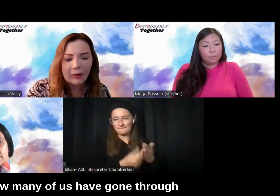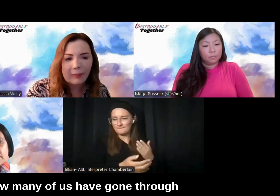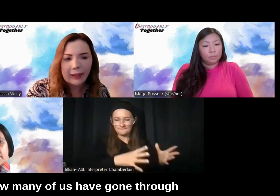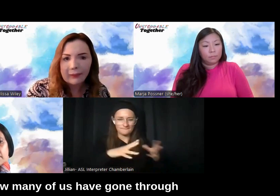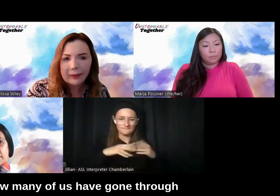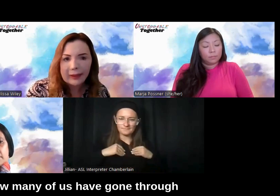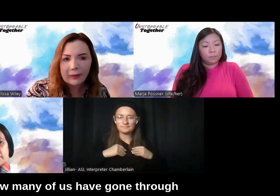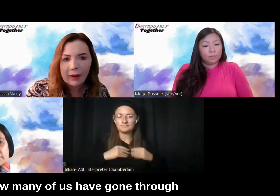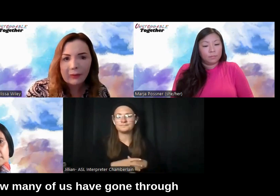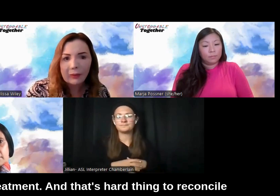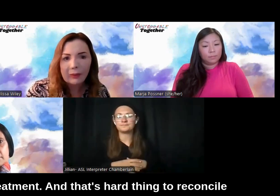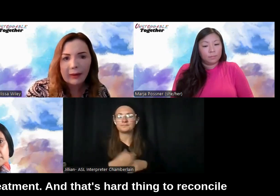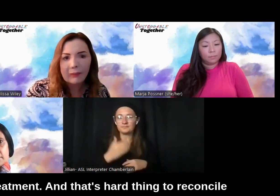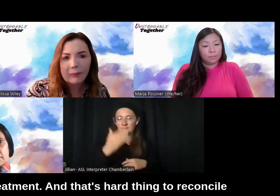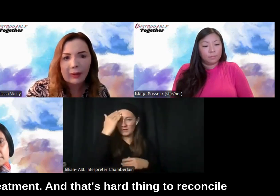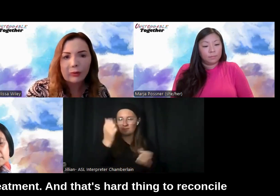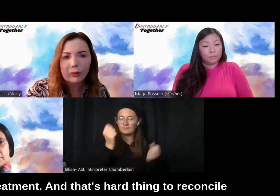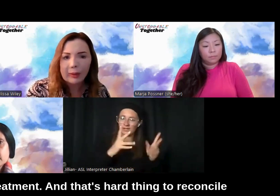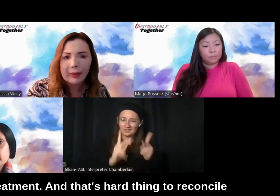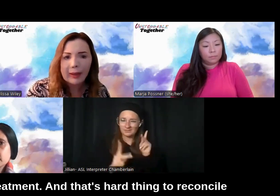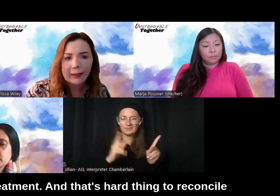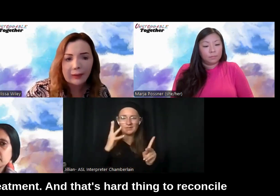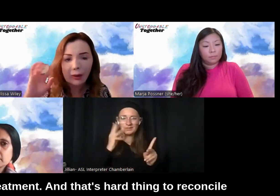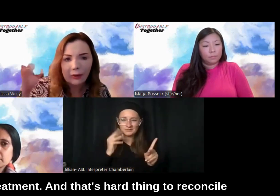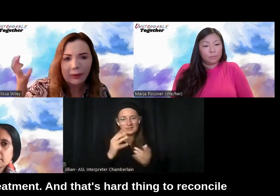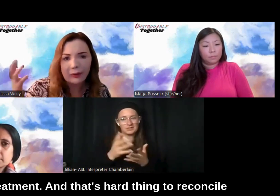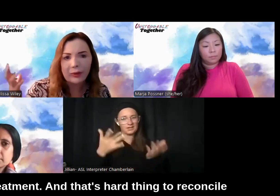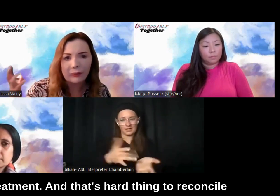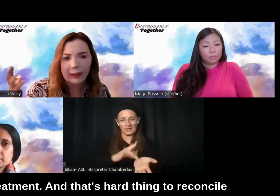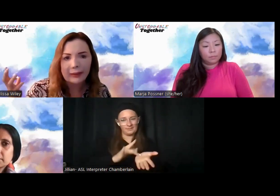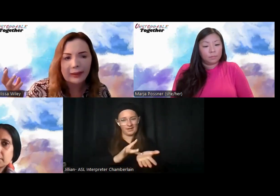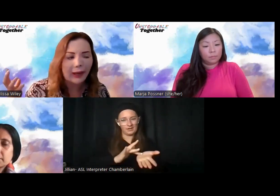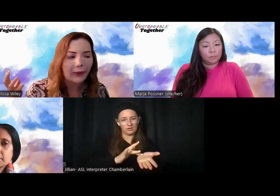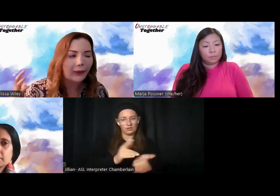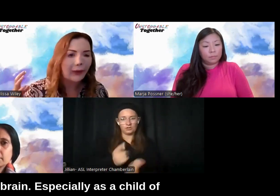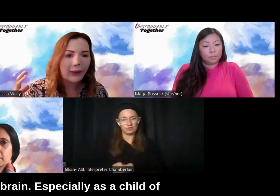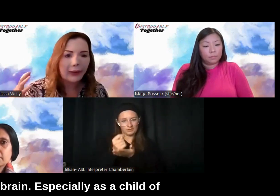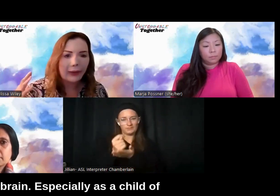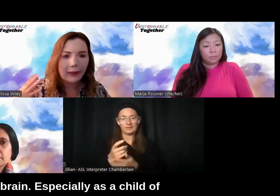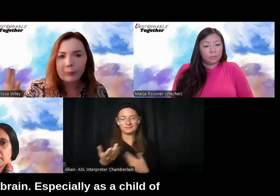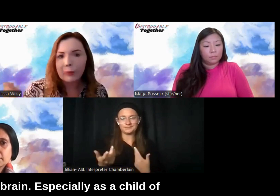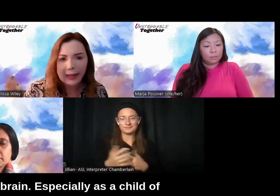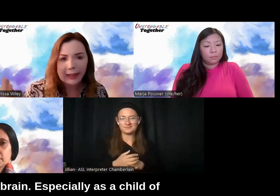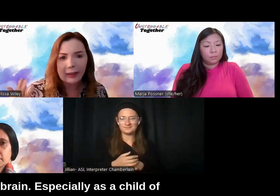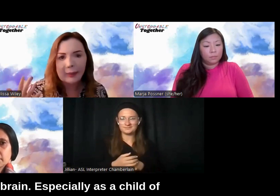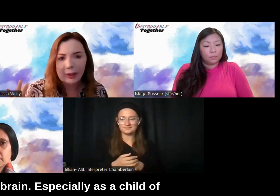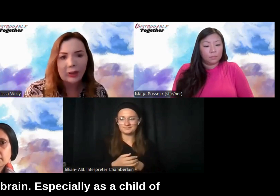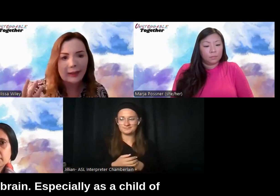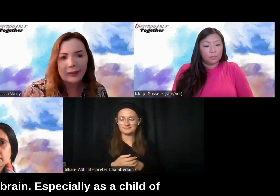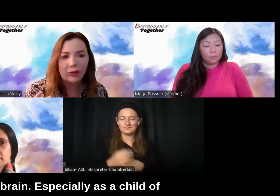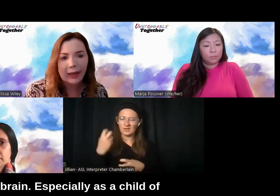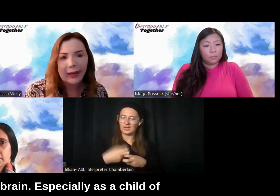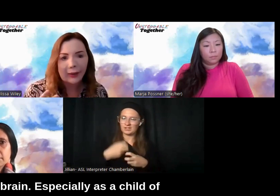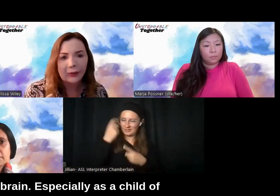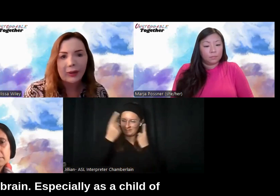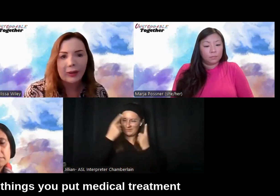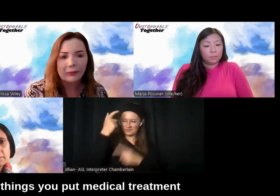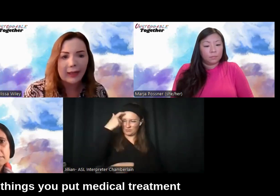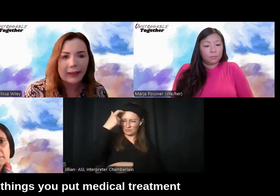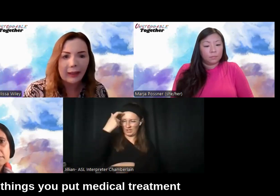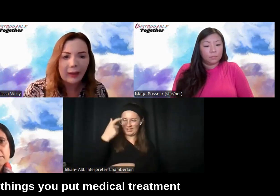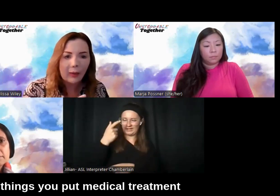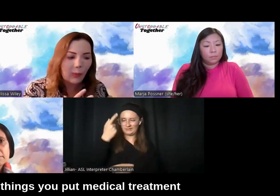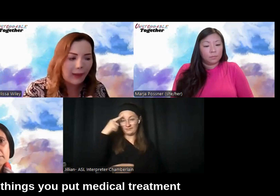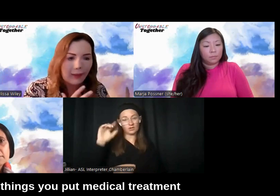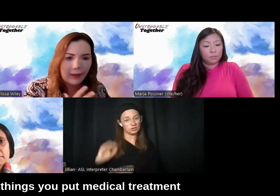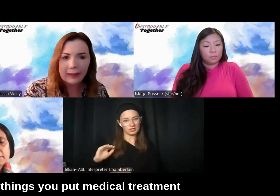I know many of us have gone through a lot of medical treatment, and that's a hard thing to reconcile in the brain, especially as a child, of